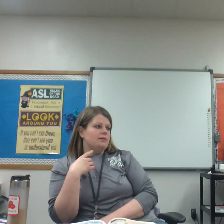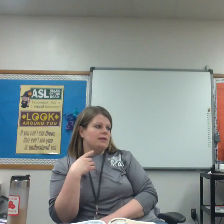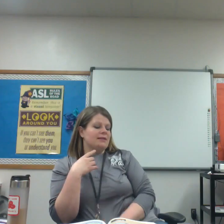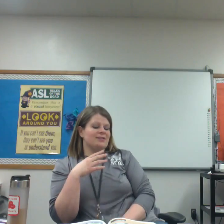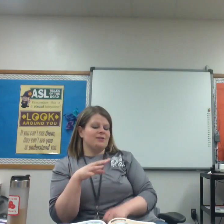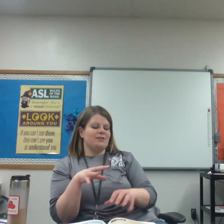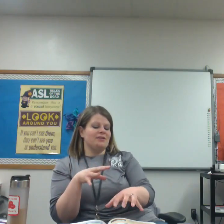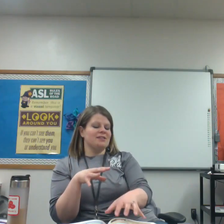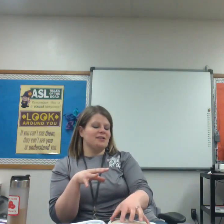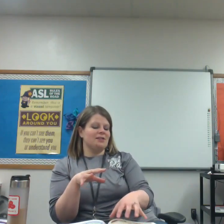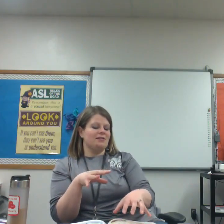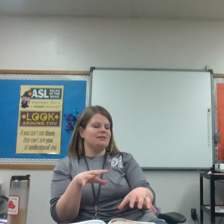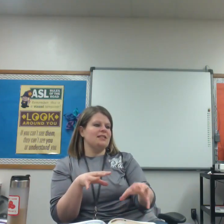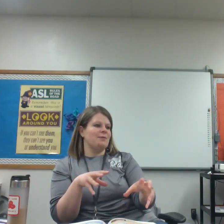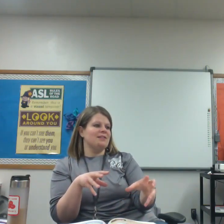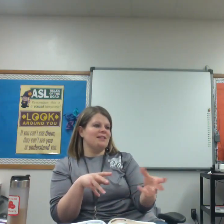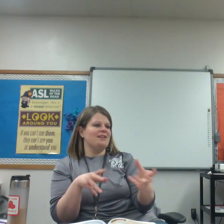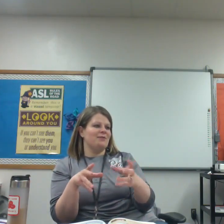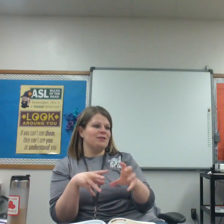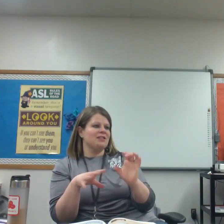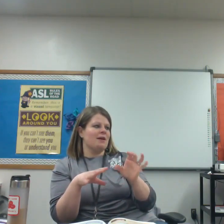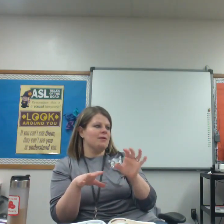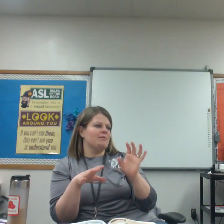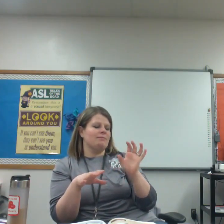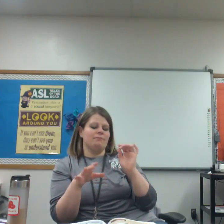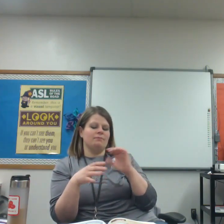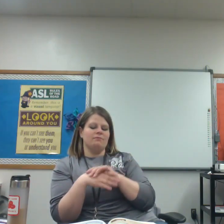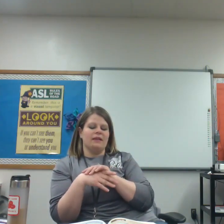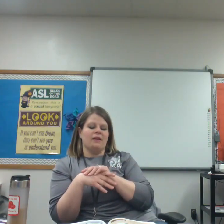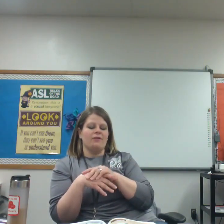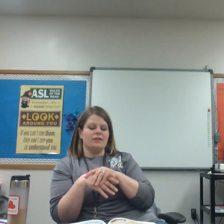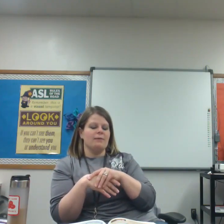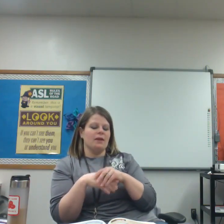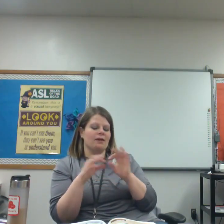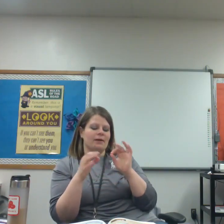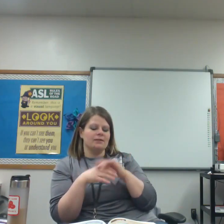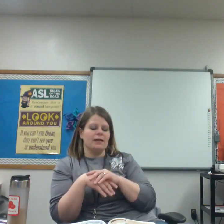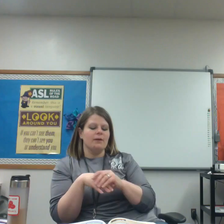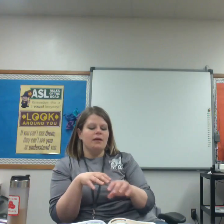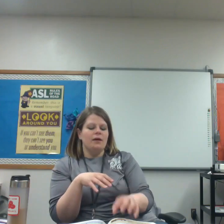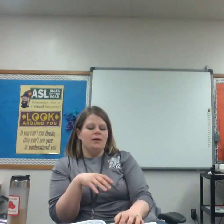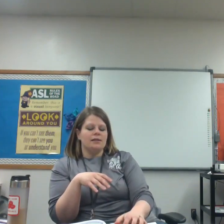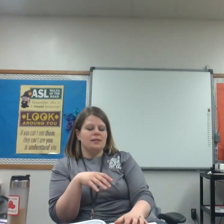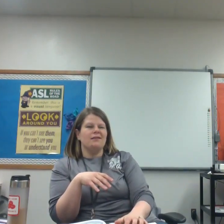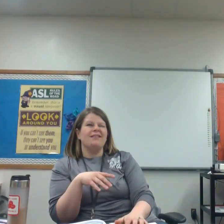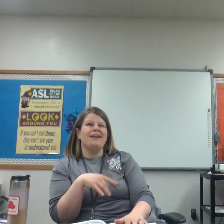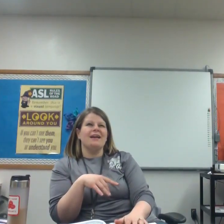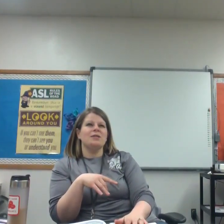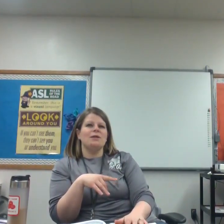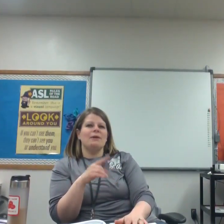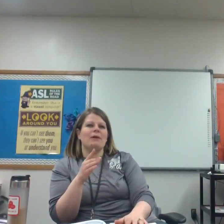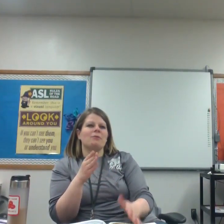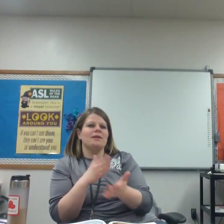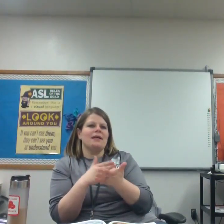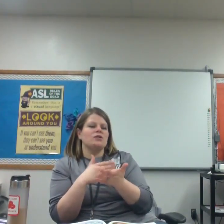Like this little tidbit, and it couldn't have come at another time, like a better time. Because not next week, but probably that